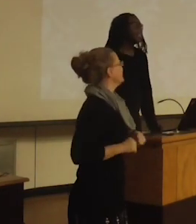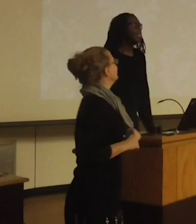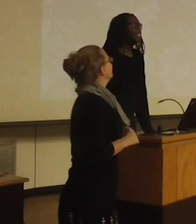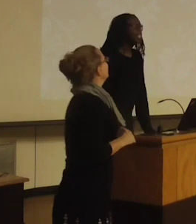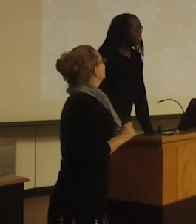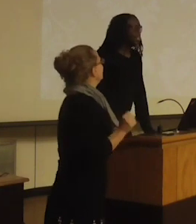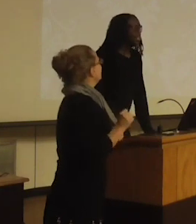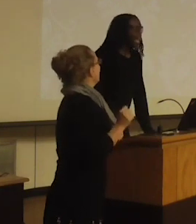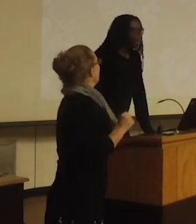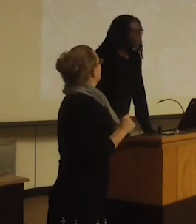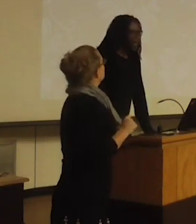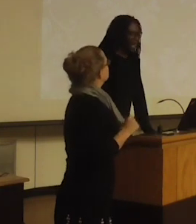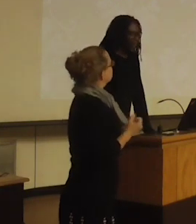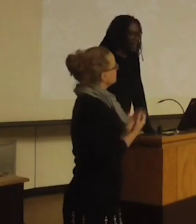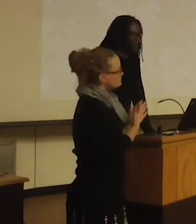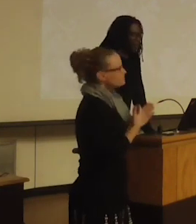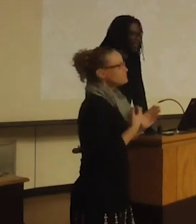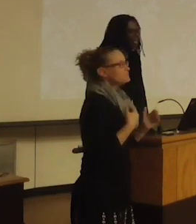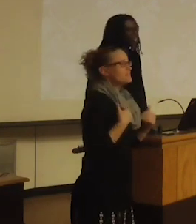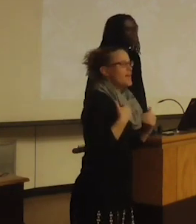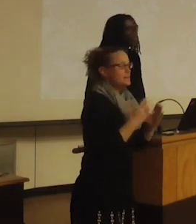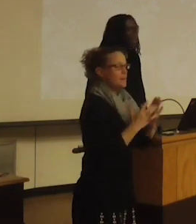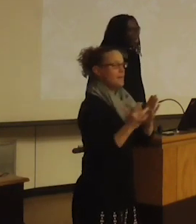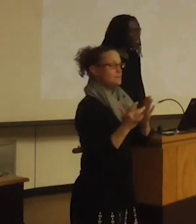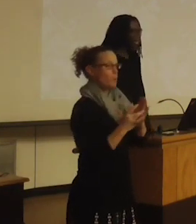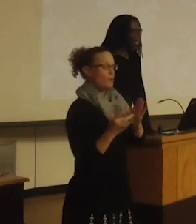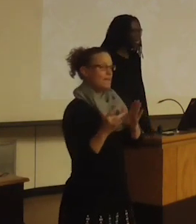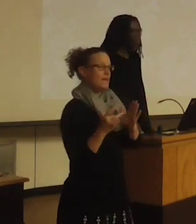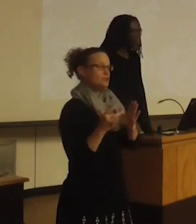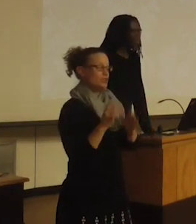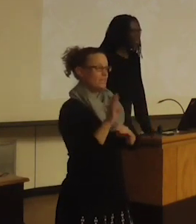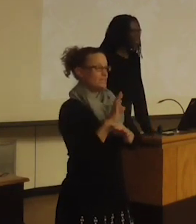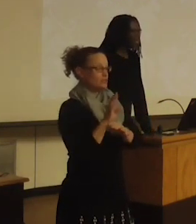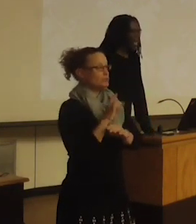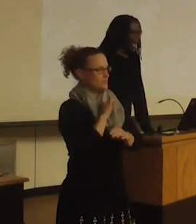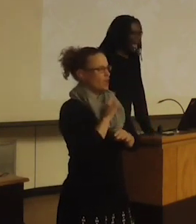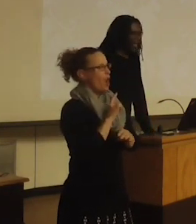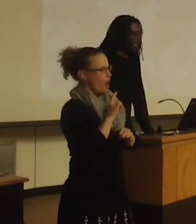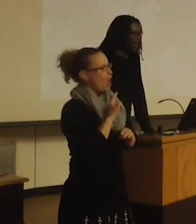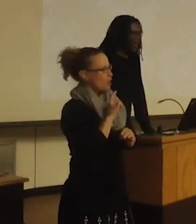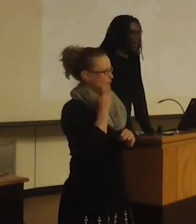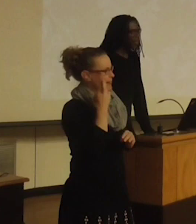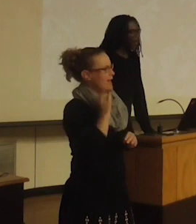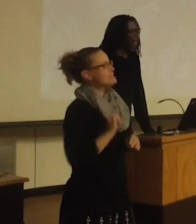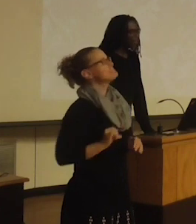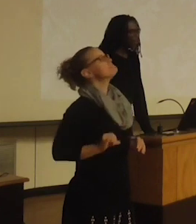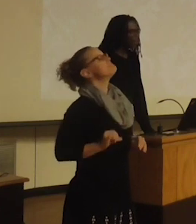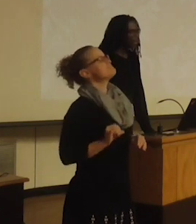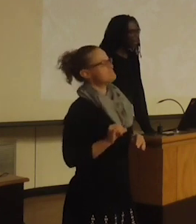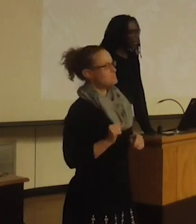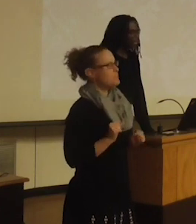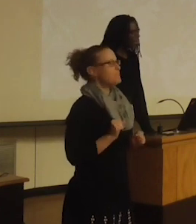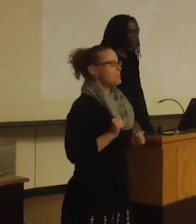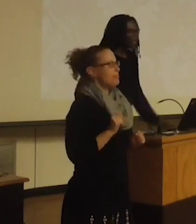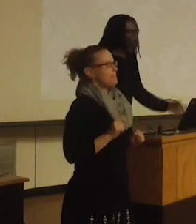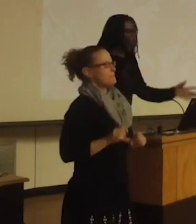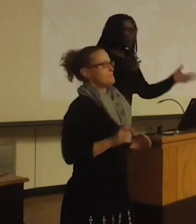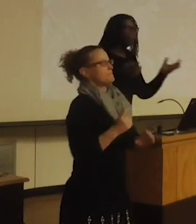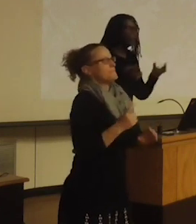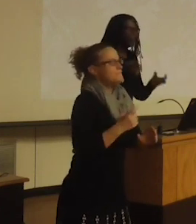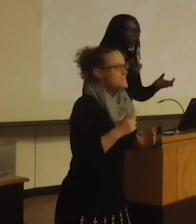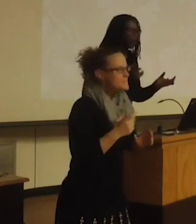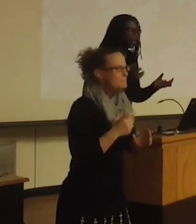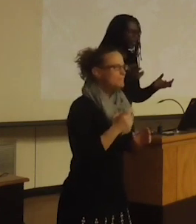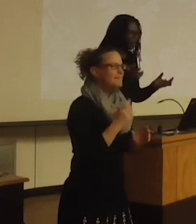And yeah, the industry, the animal exploiting industries are actually catching on to this. And they're actually, it's like a